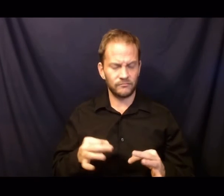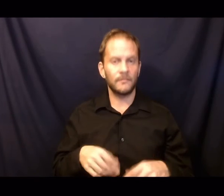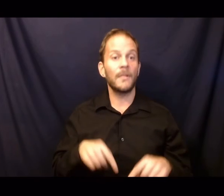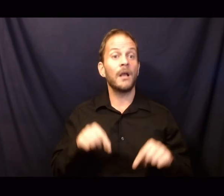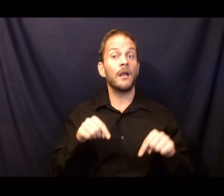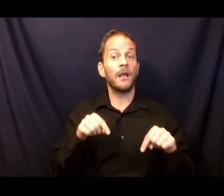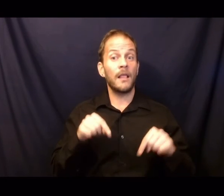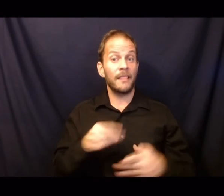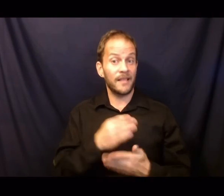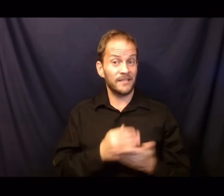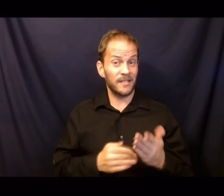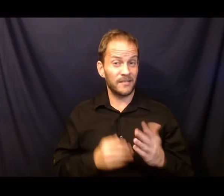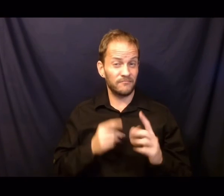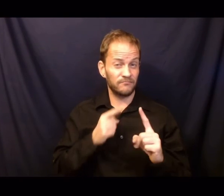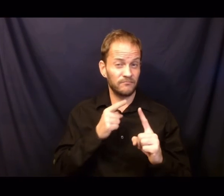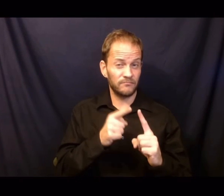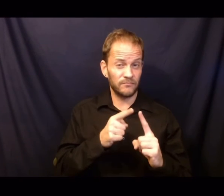using a factoring method